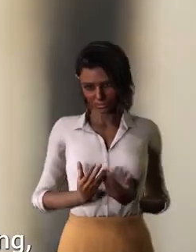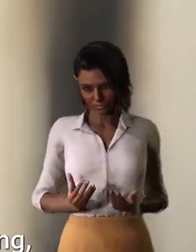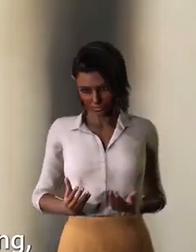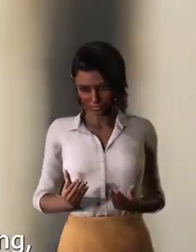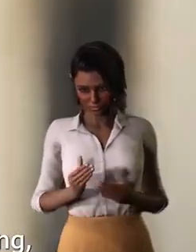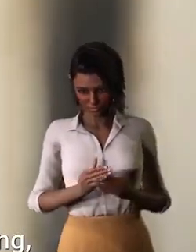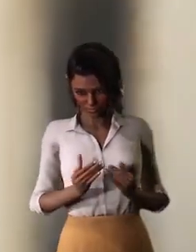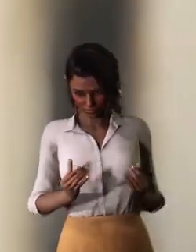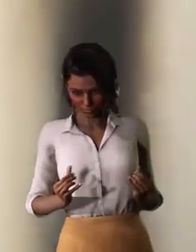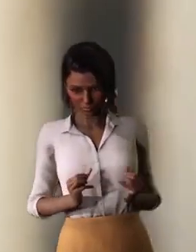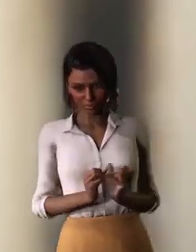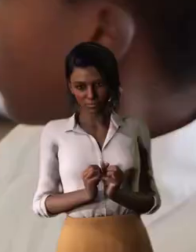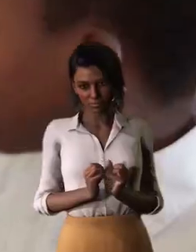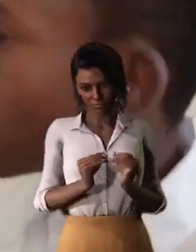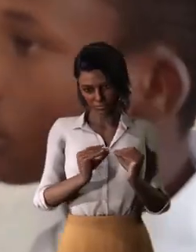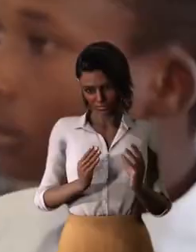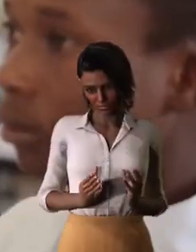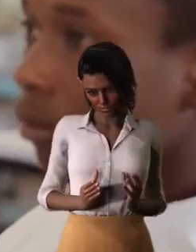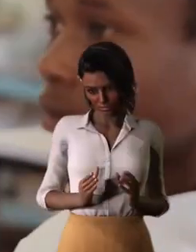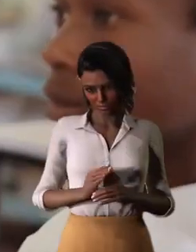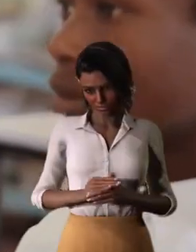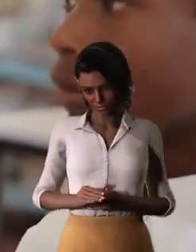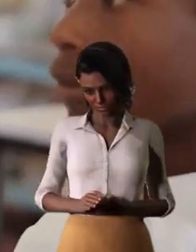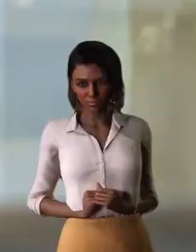are dedicated to their learning, especially because they're deaf.